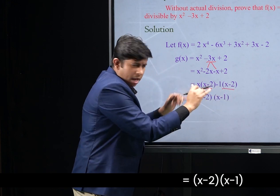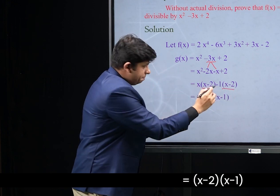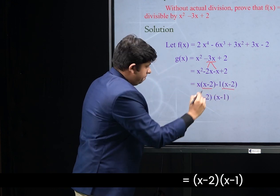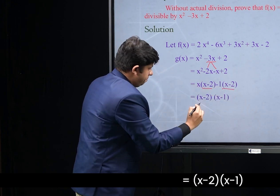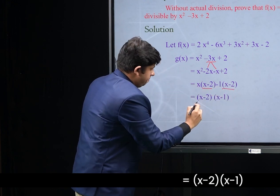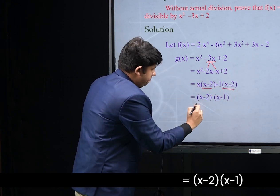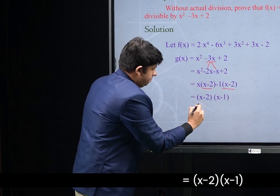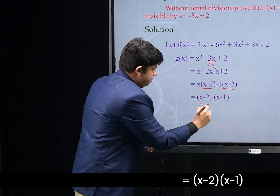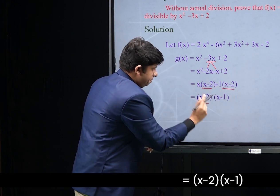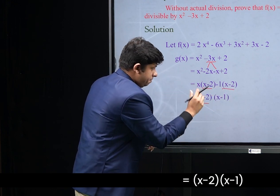minus 1.